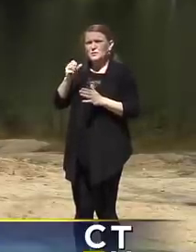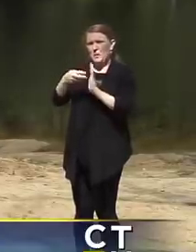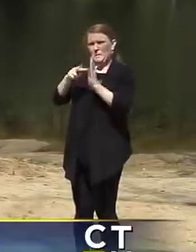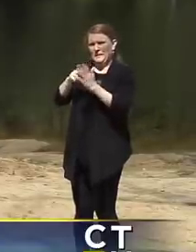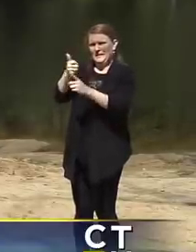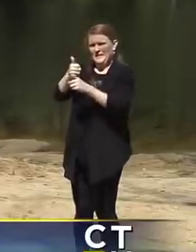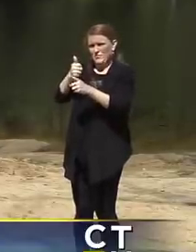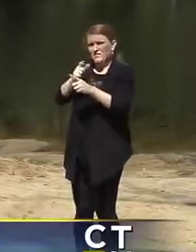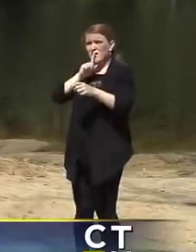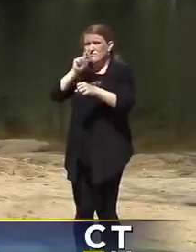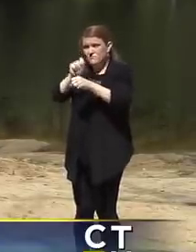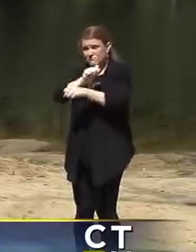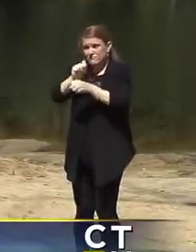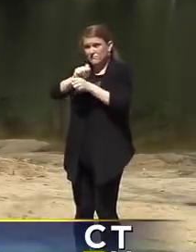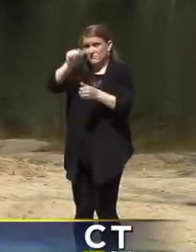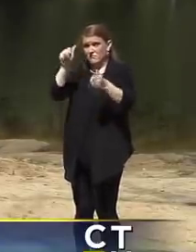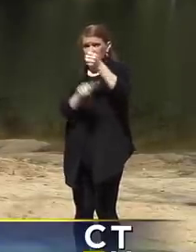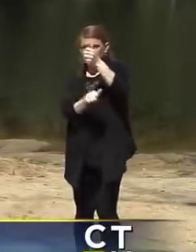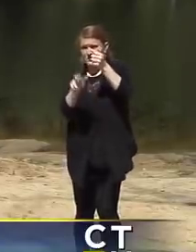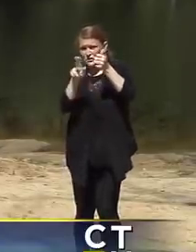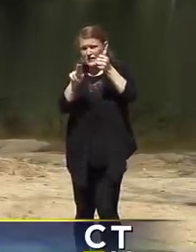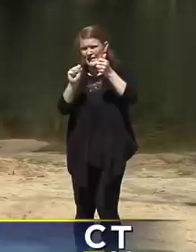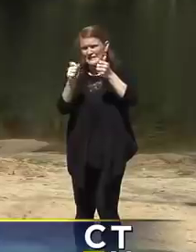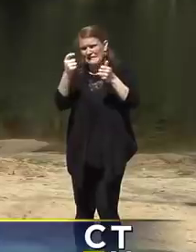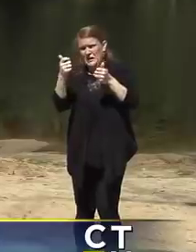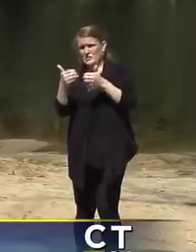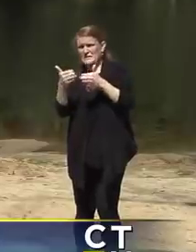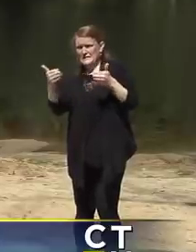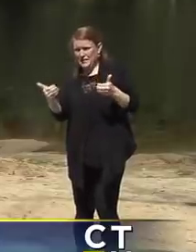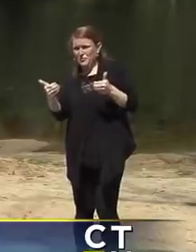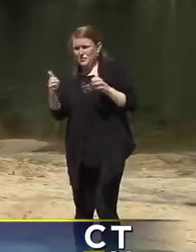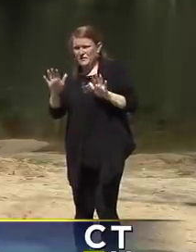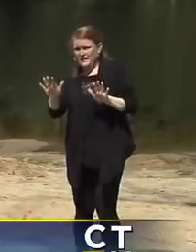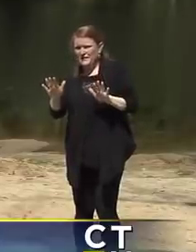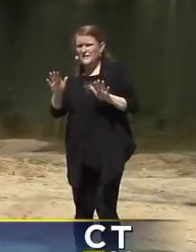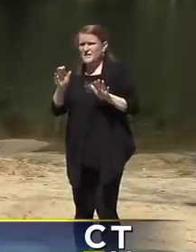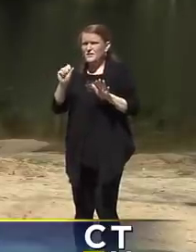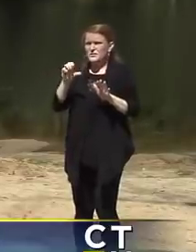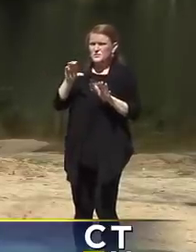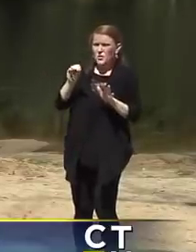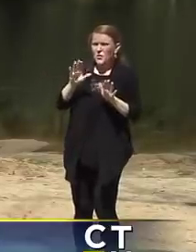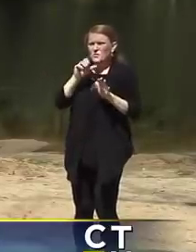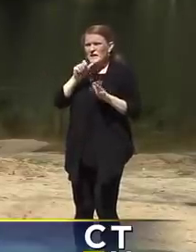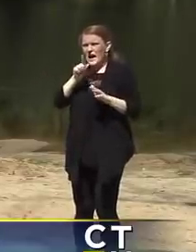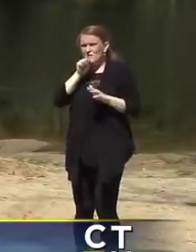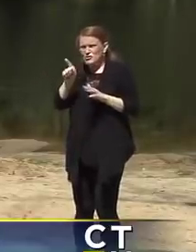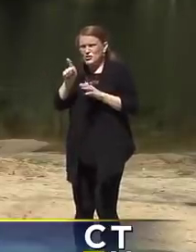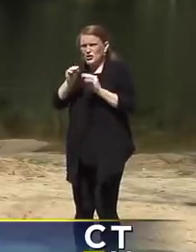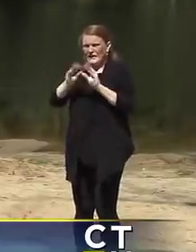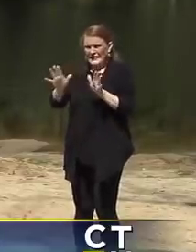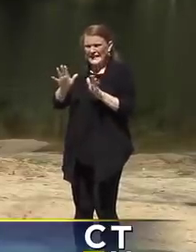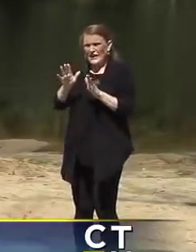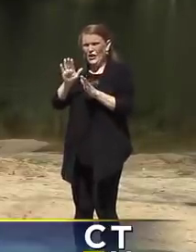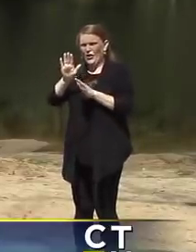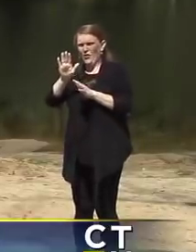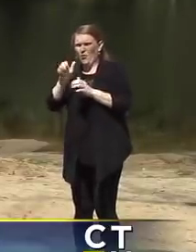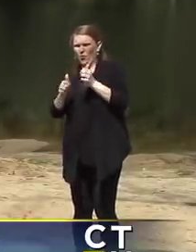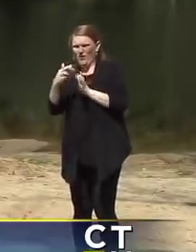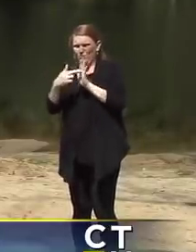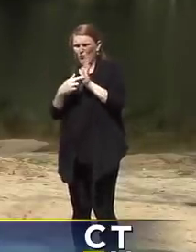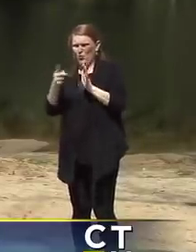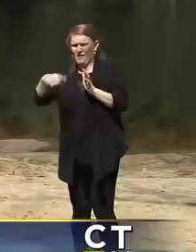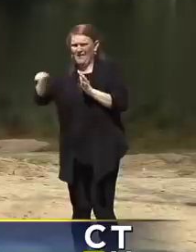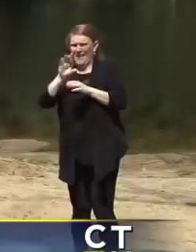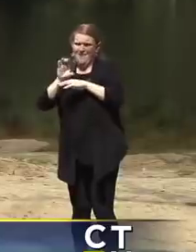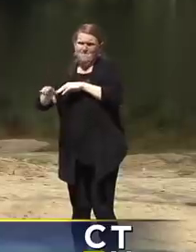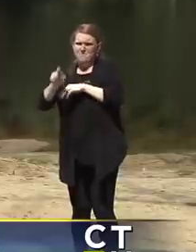based on compacts and just general practices about public health and whatnot. Have you had any further discussions with your